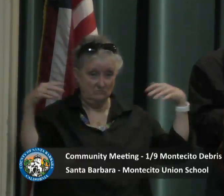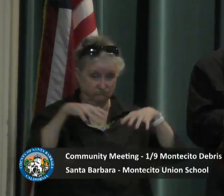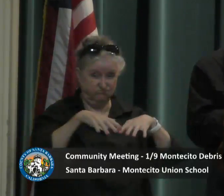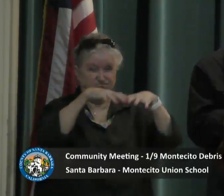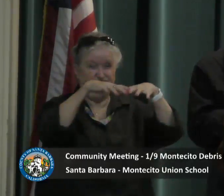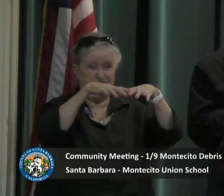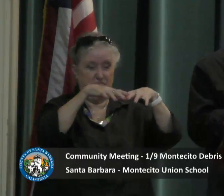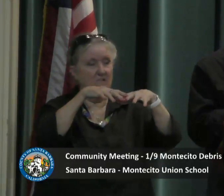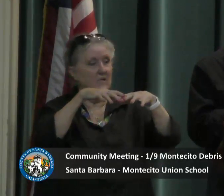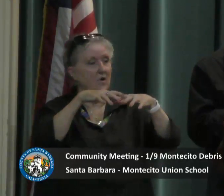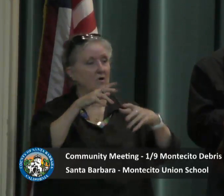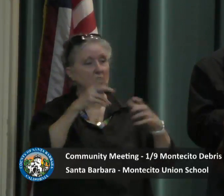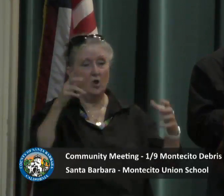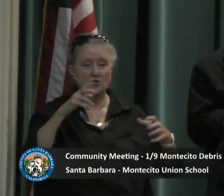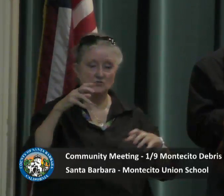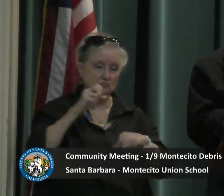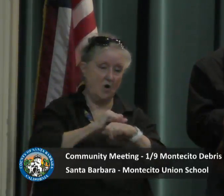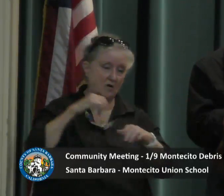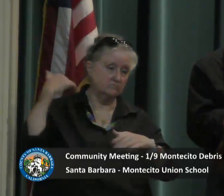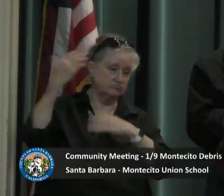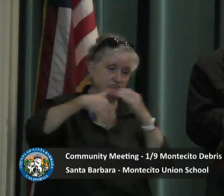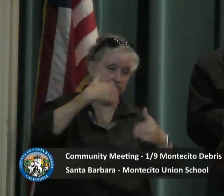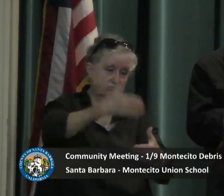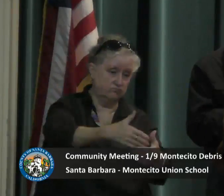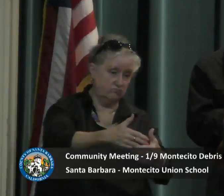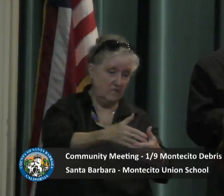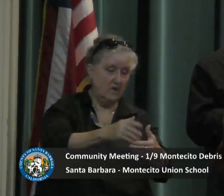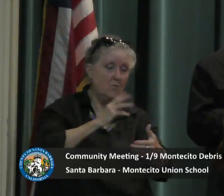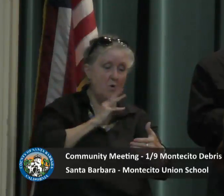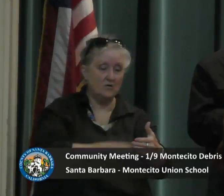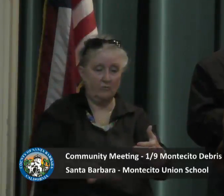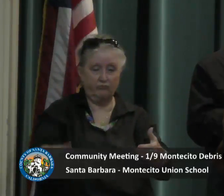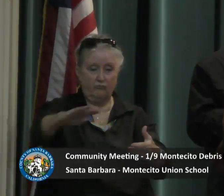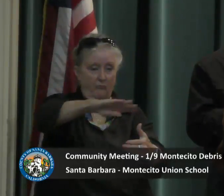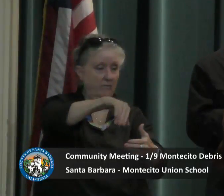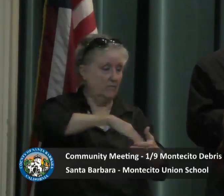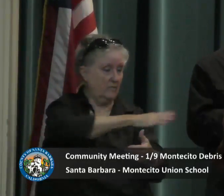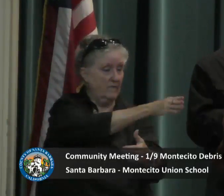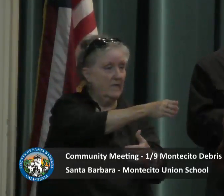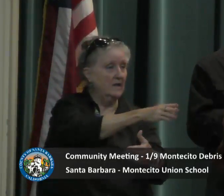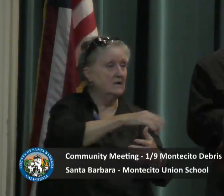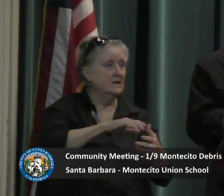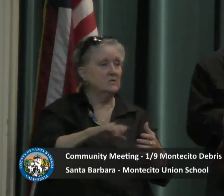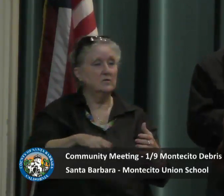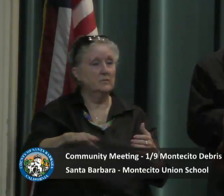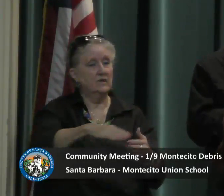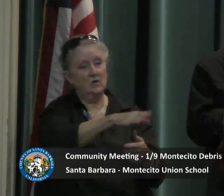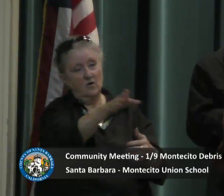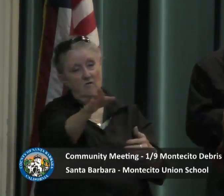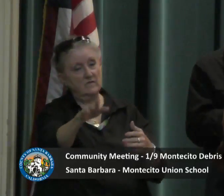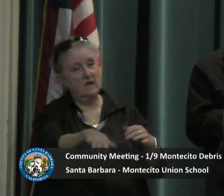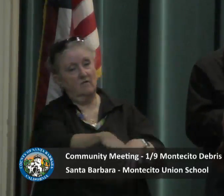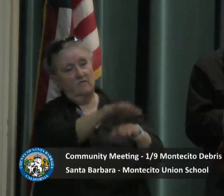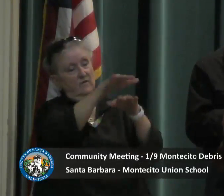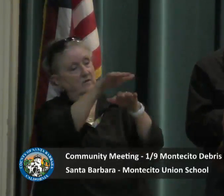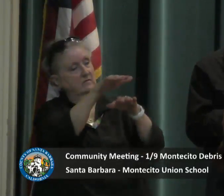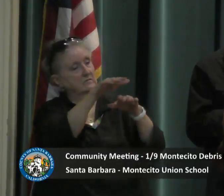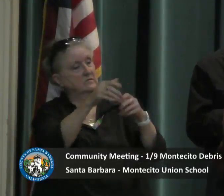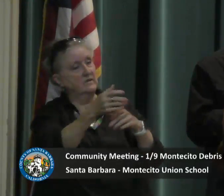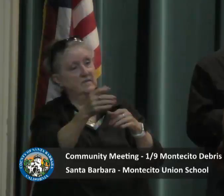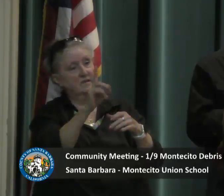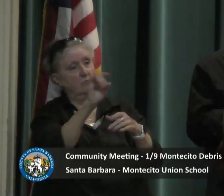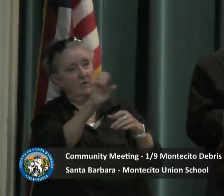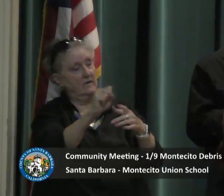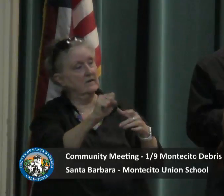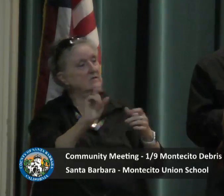large rock that will change the course of that waterway. It could be a curve that is now filled in with debris. It could be a variety of things that could